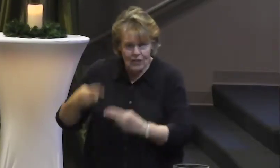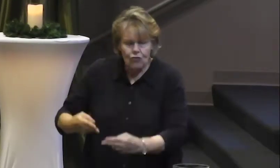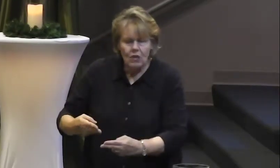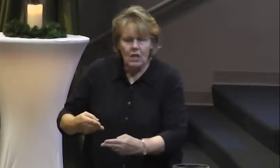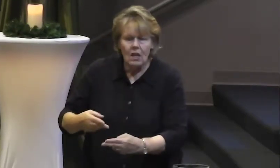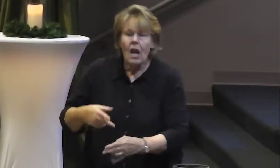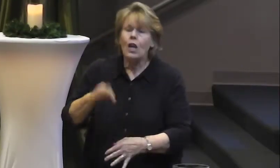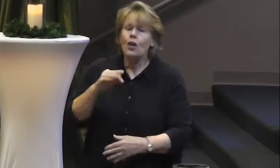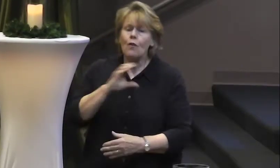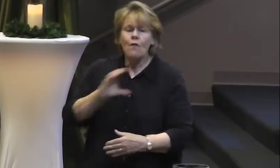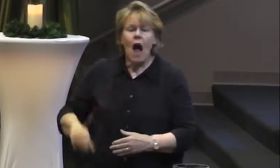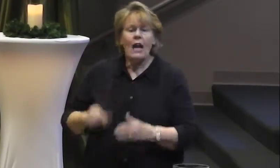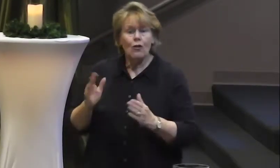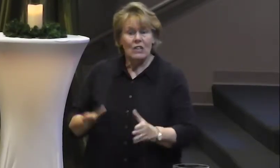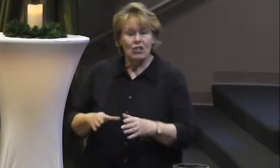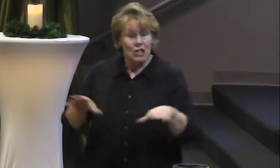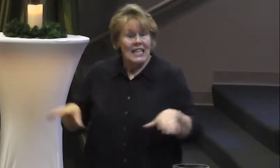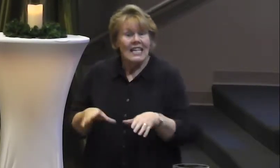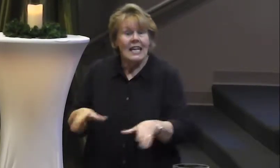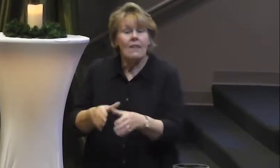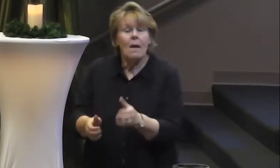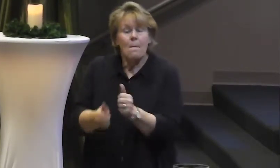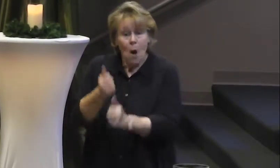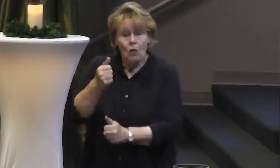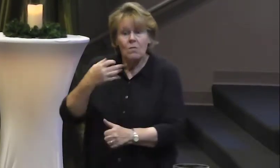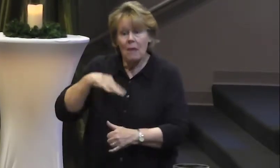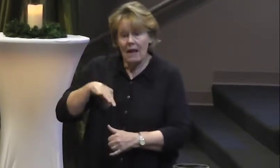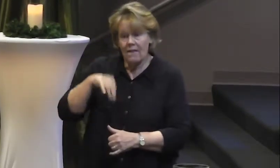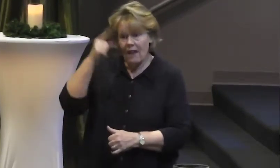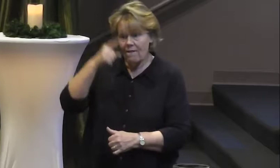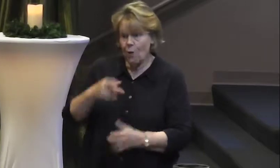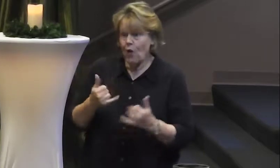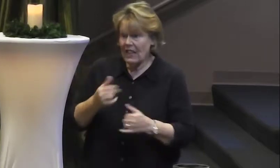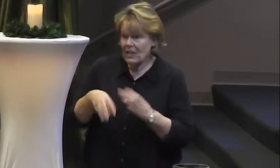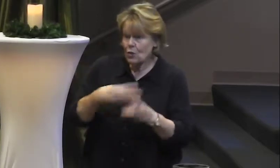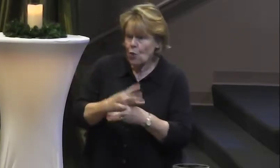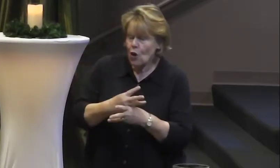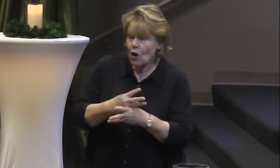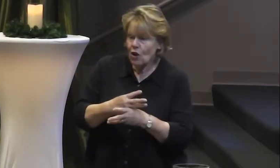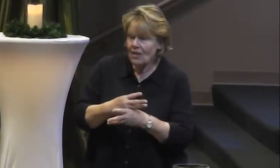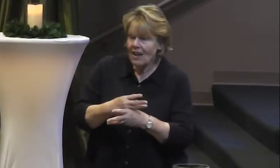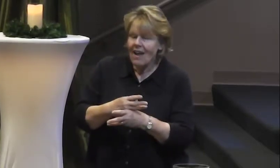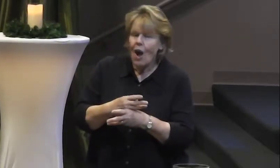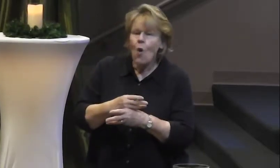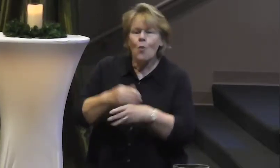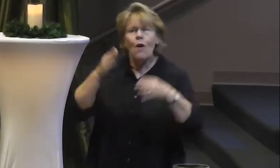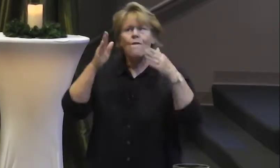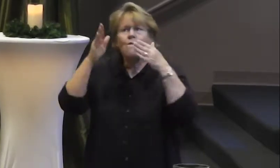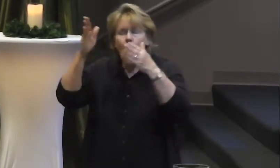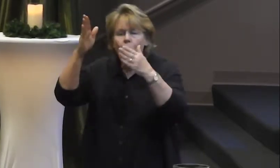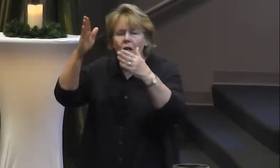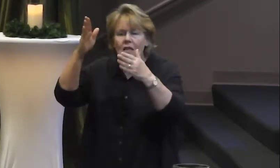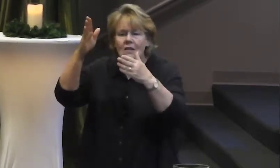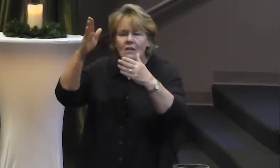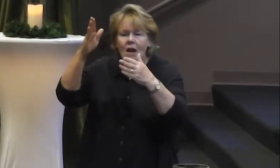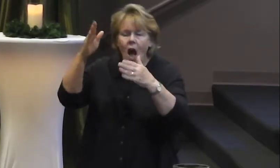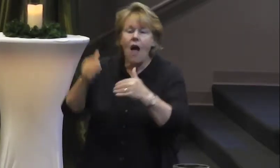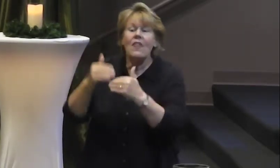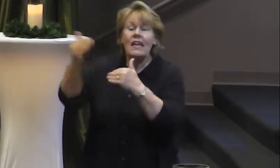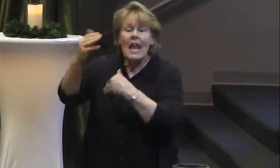did the most for the present world were just those who thought the most was the next. And then he gives some examples. The apostles